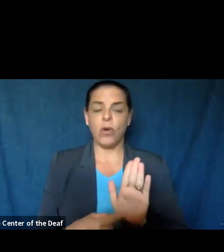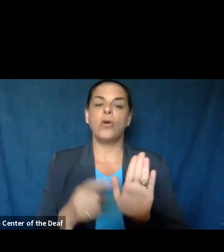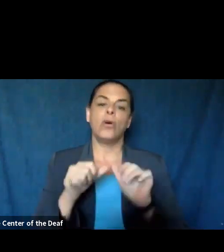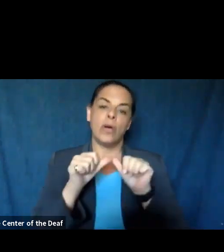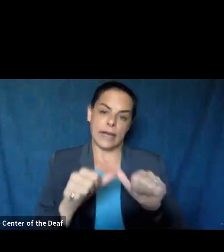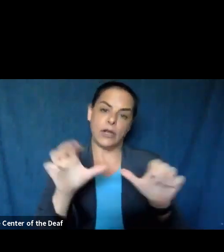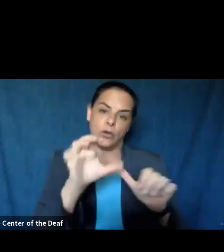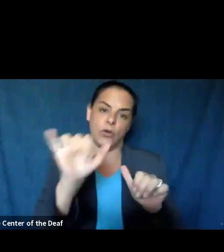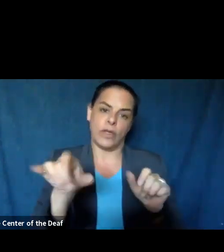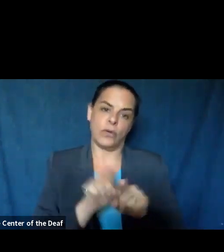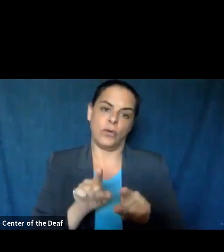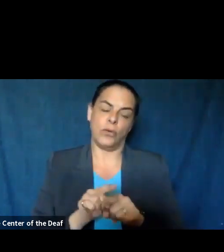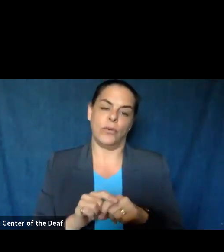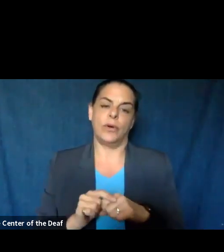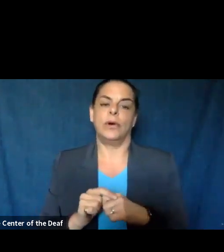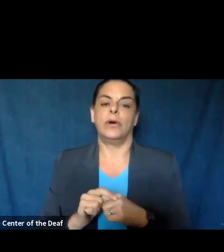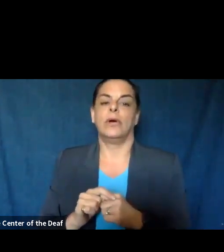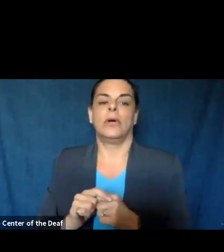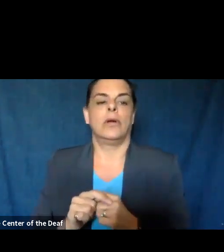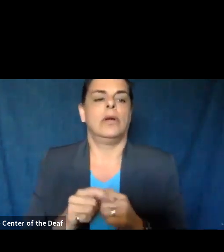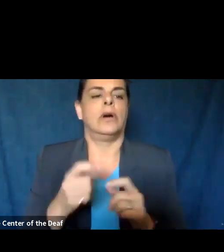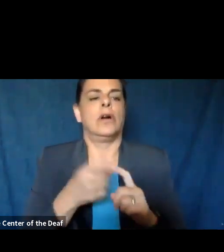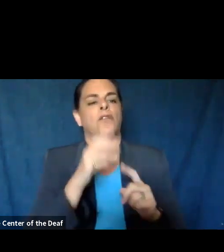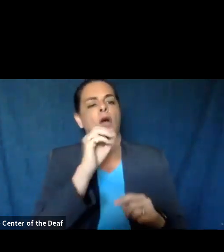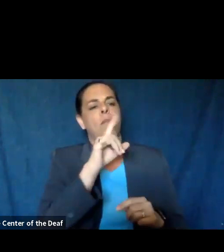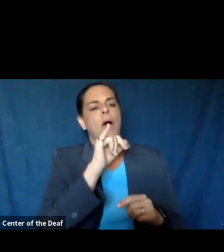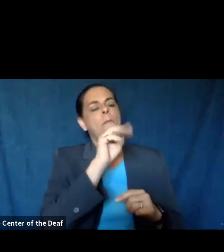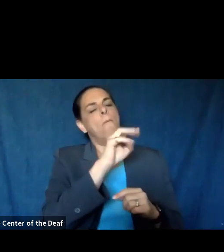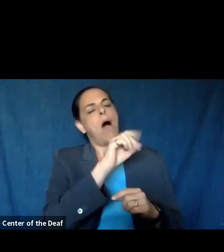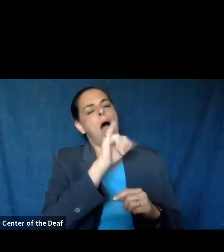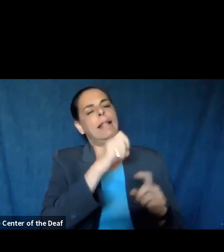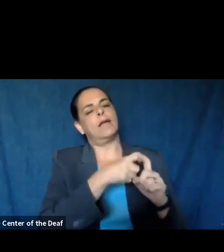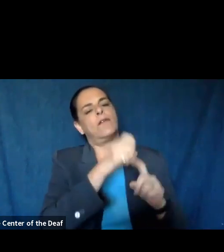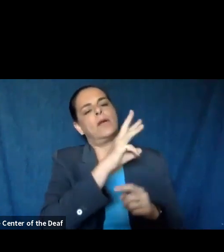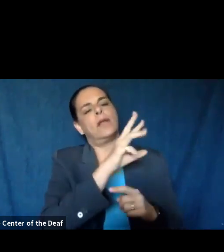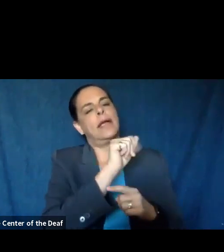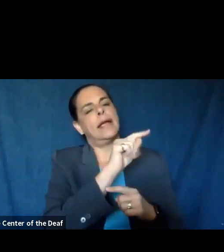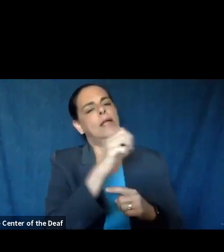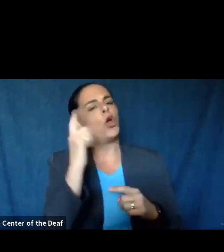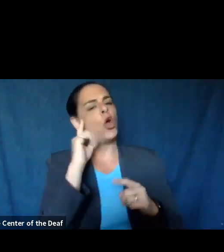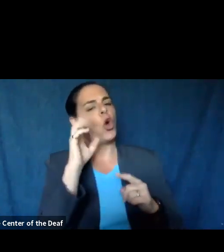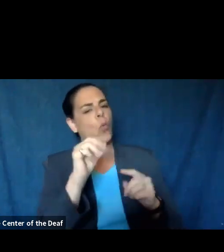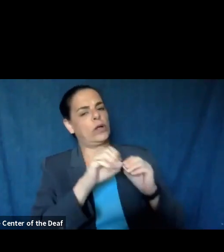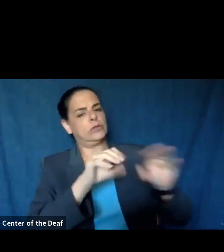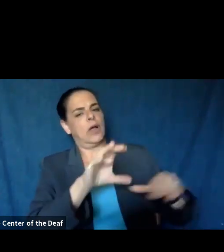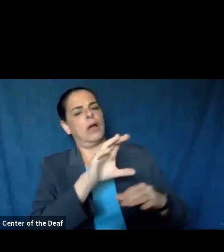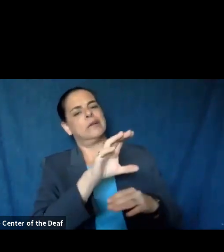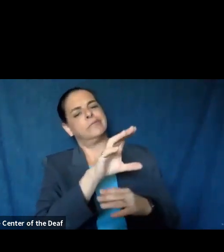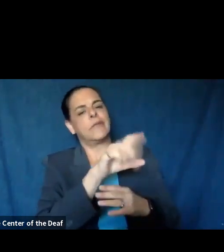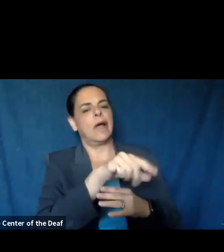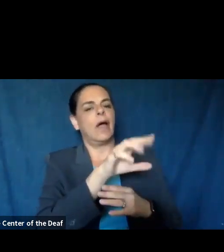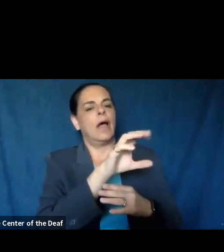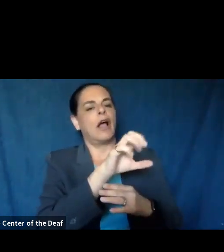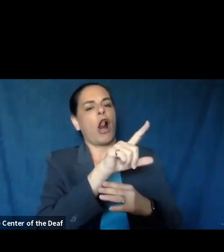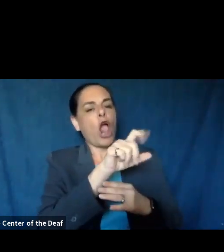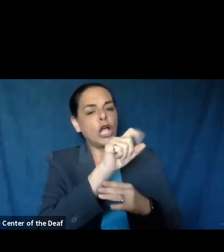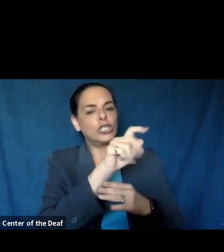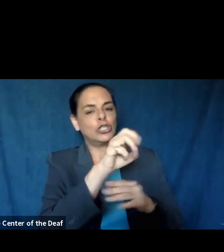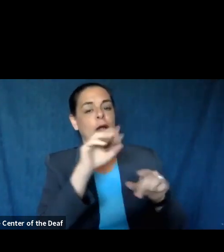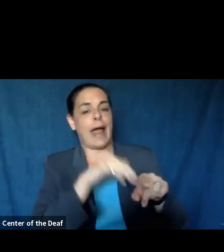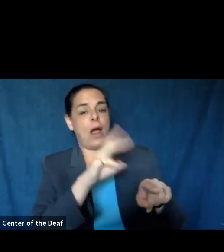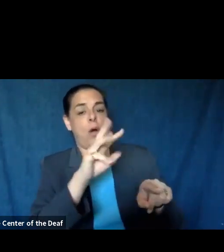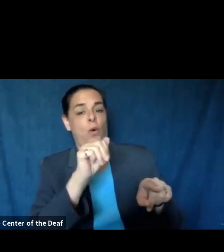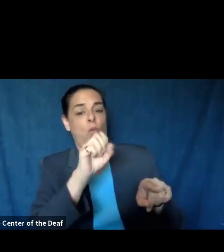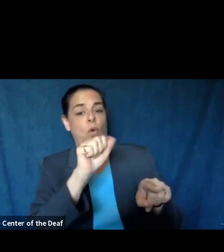that as well. From Molly with WATE, we've heard there was an outbreak or cluster at Wasabi Steakhouse. Can you confirm